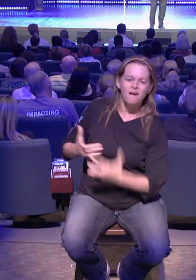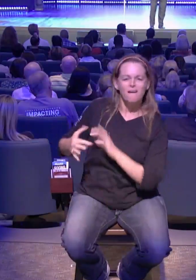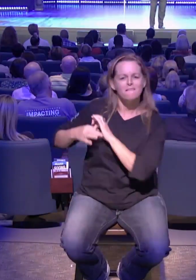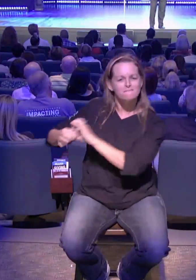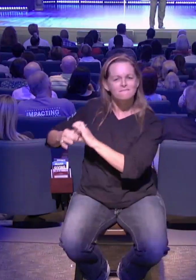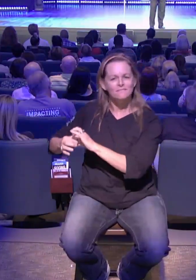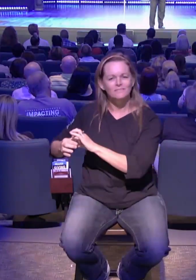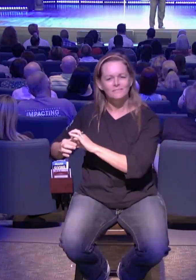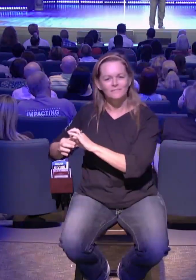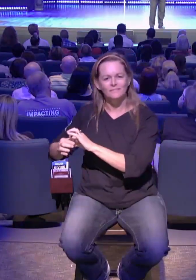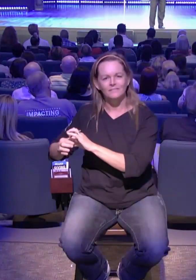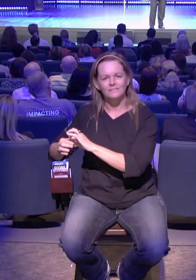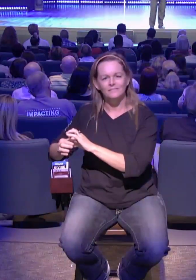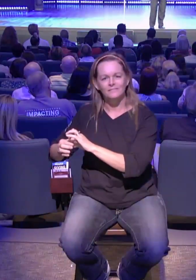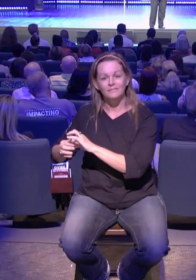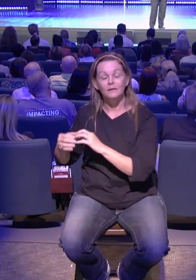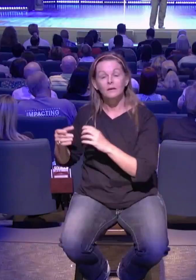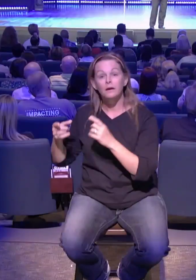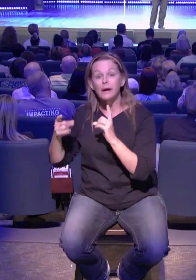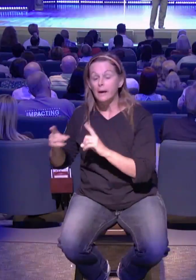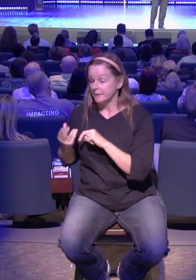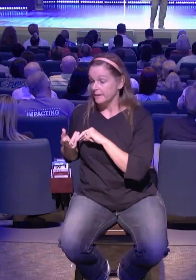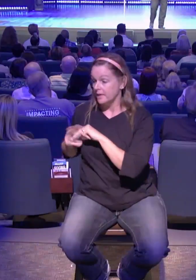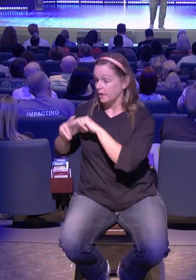those around you.